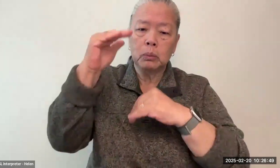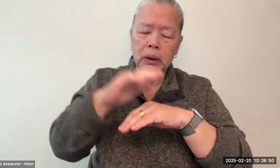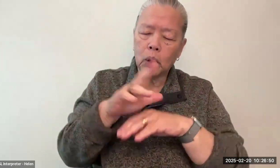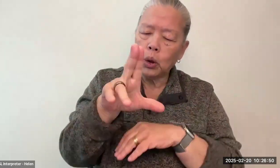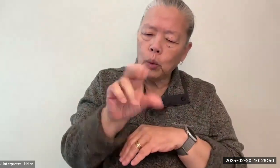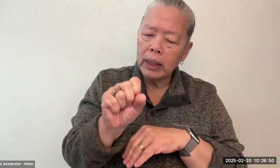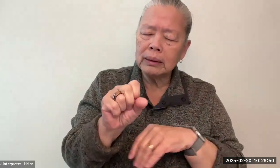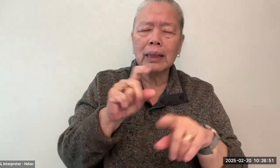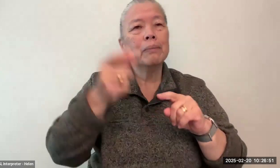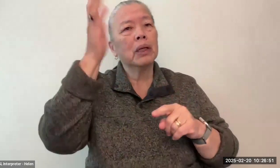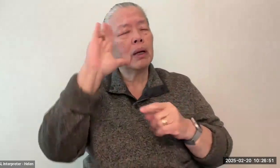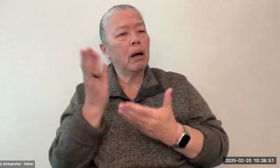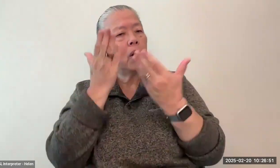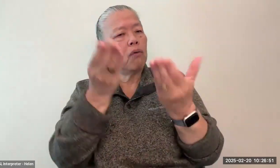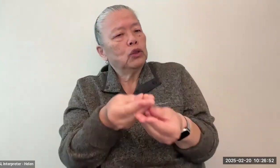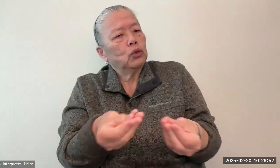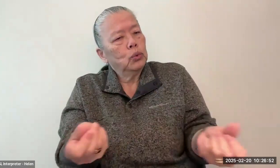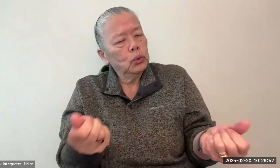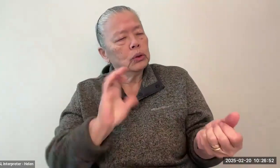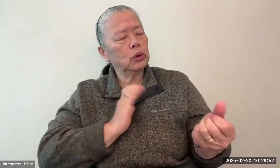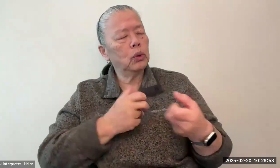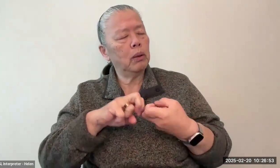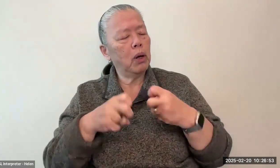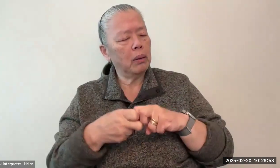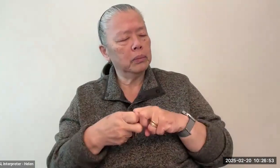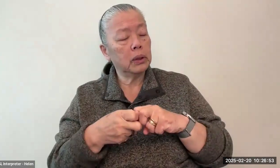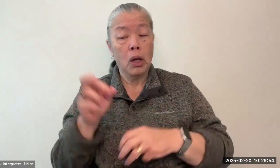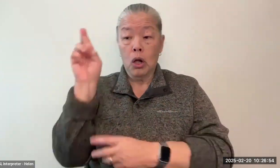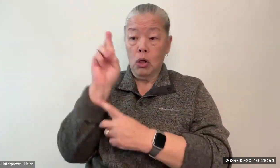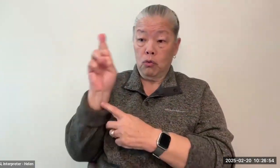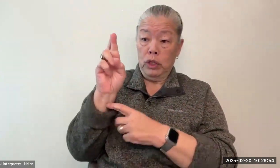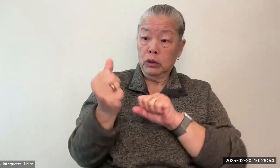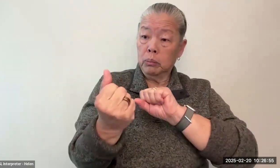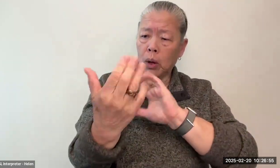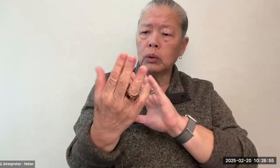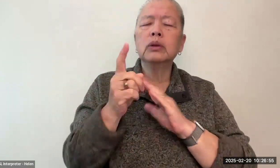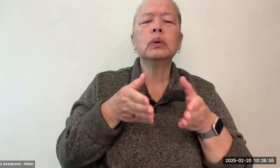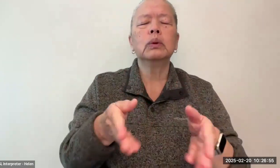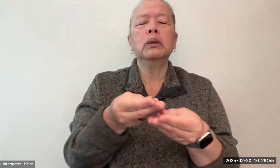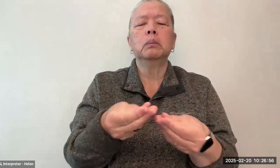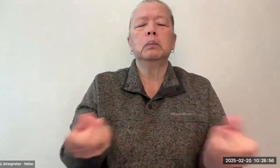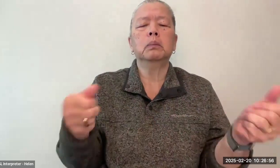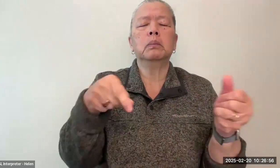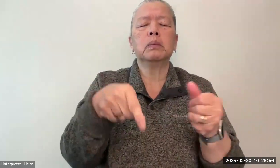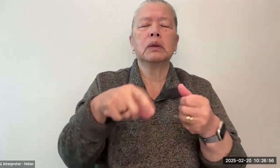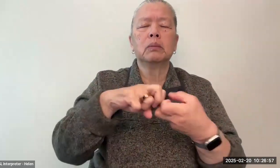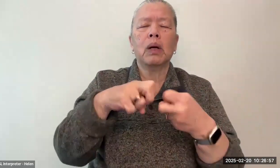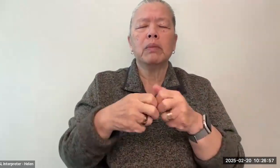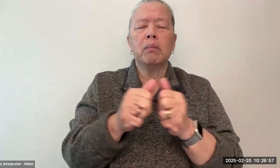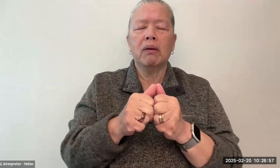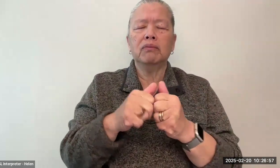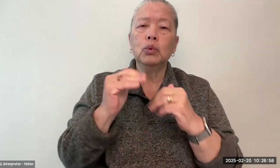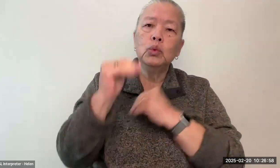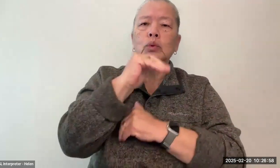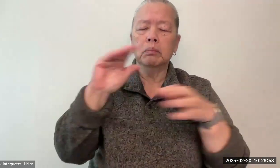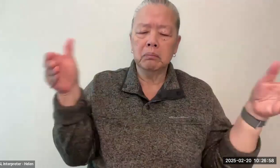problems, and regionalization is one important such solution in the problem of U.S. centrism. There's more good